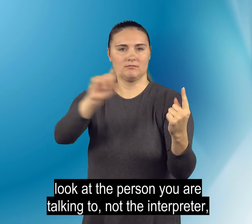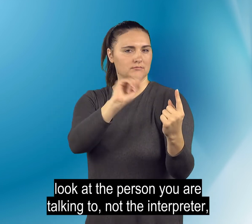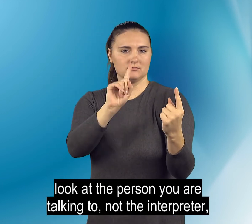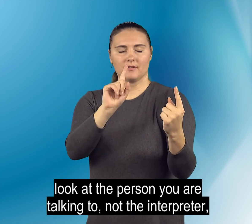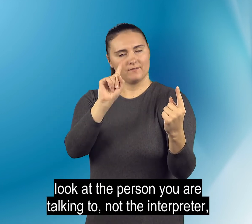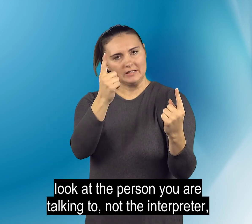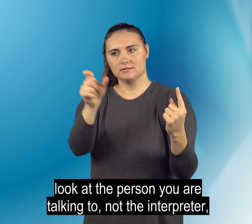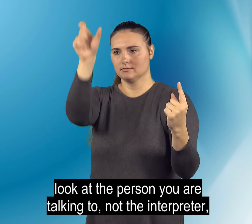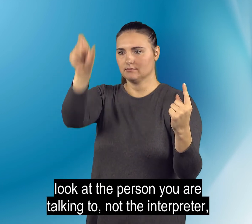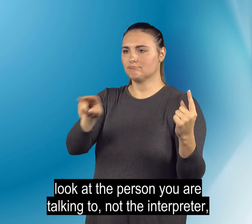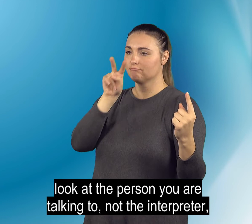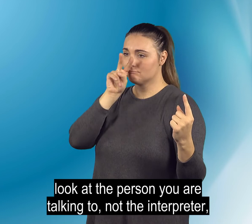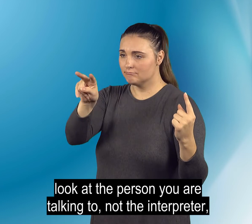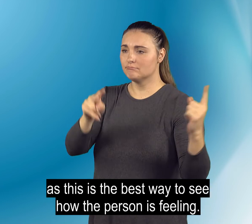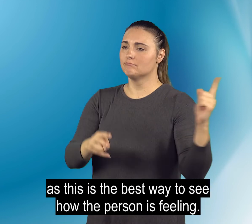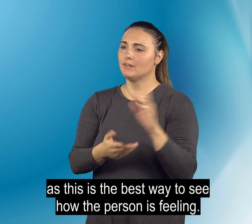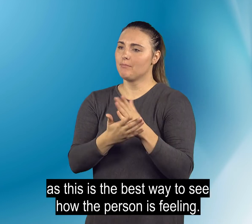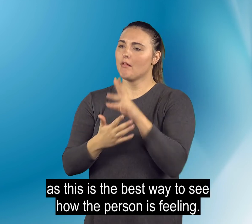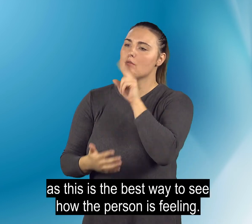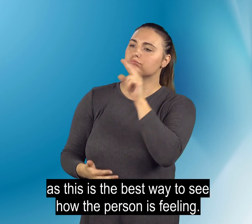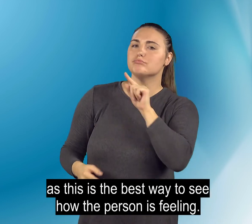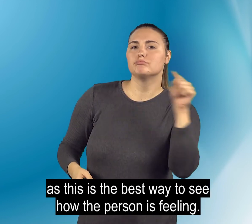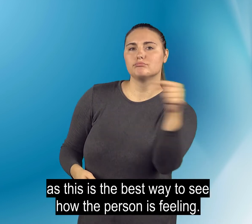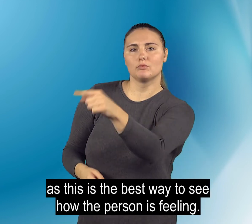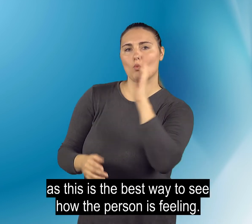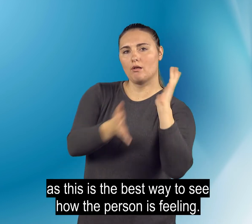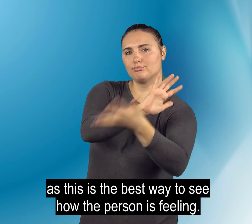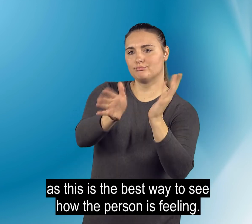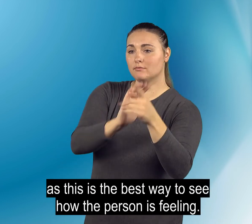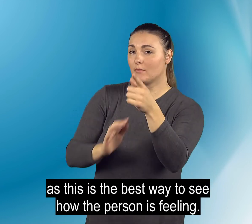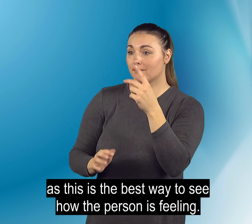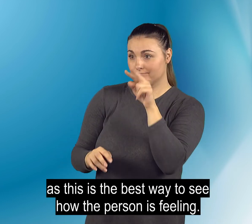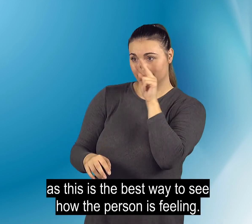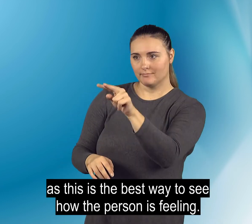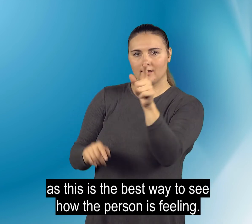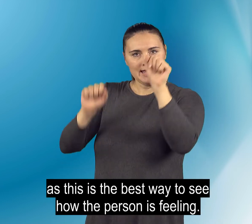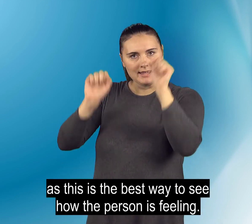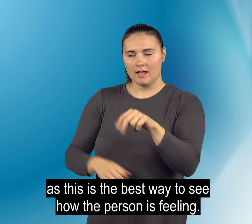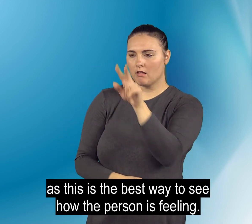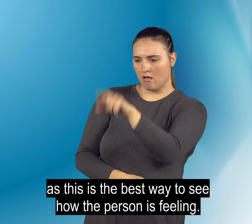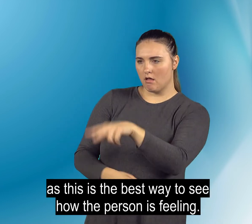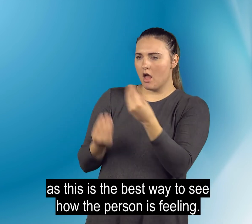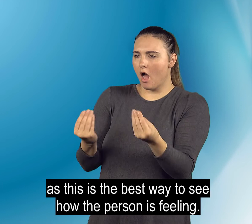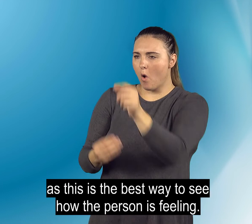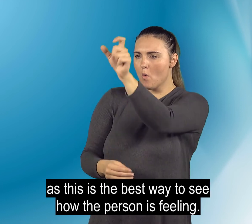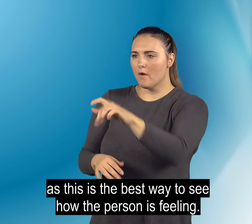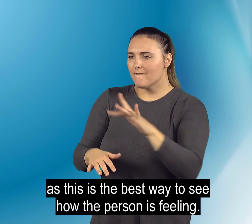the interpreter, as this is the best way to see how the person is feeling.